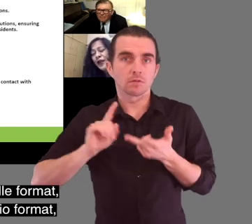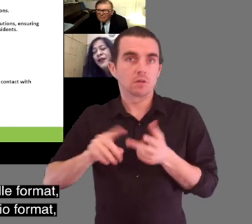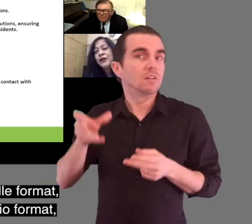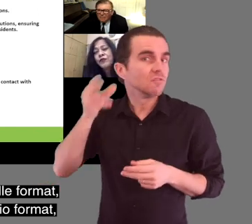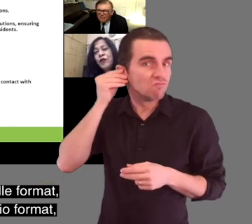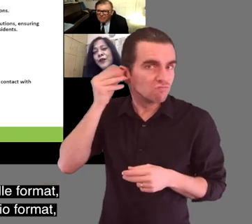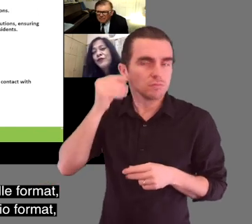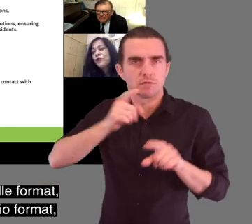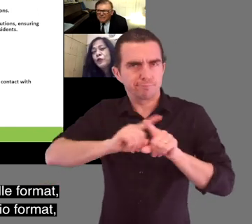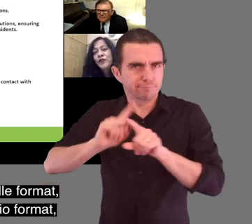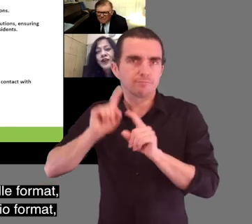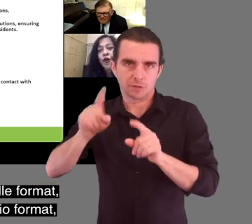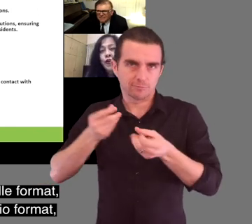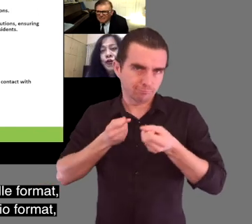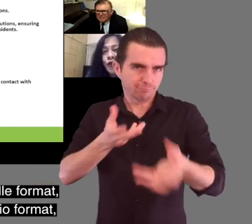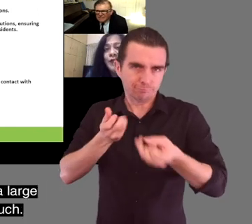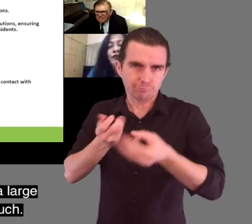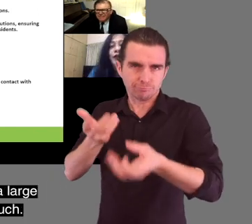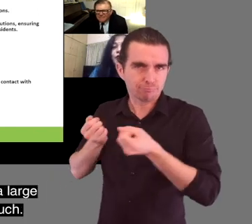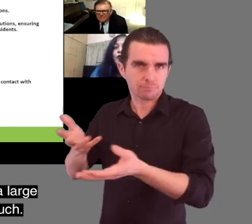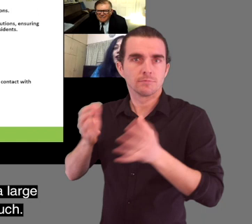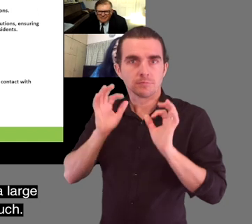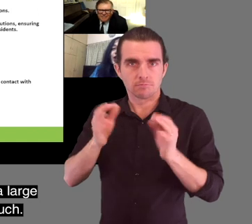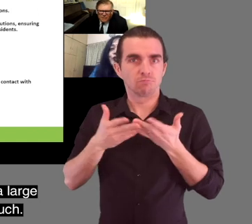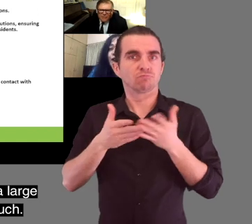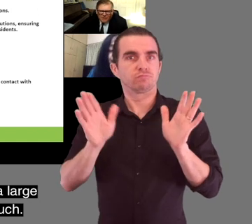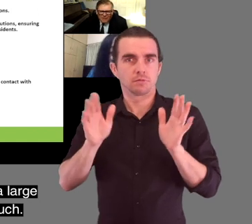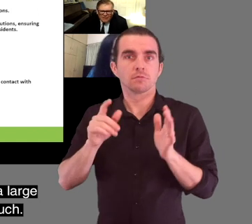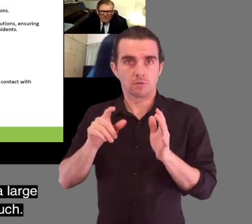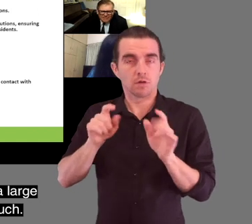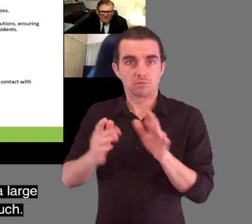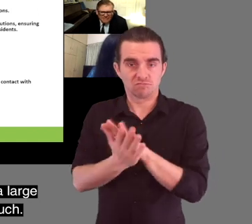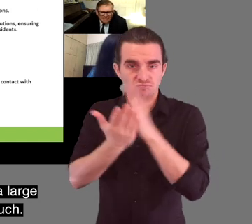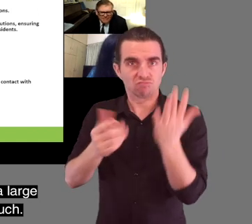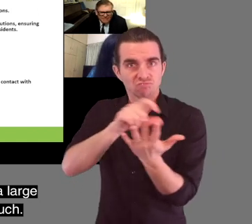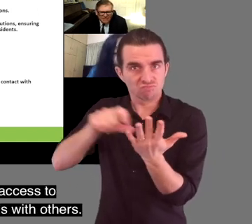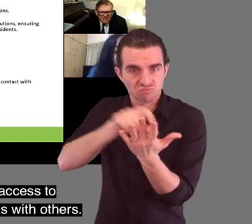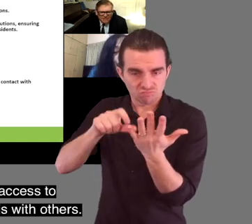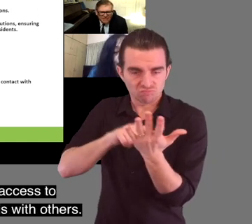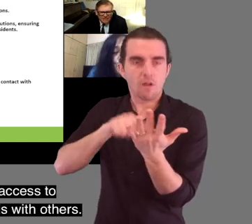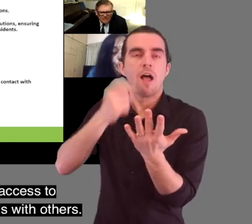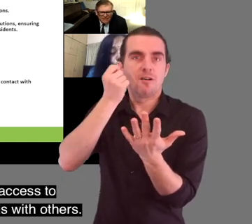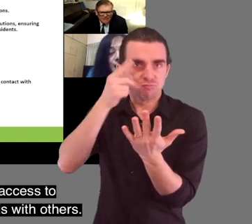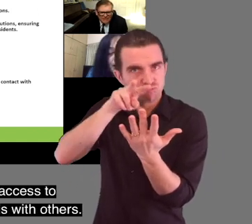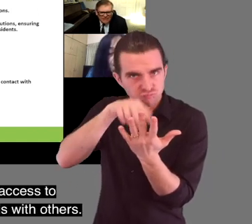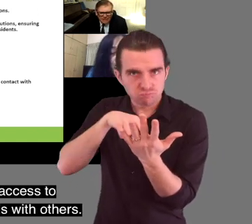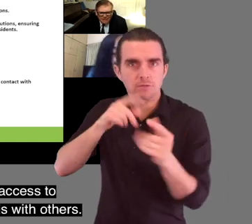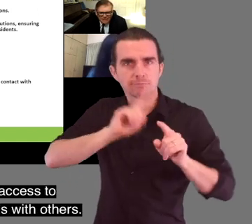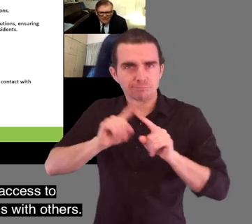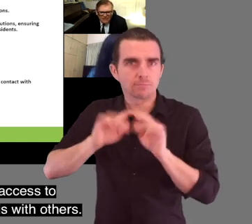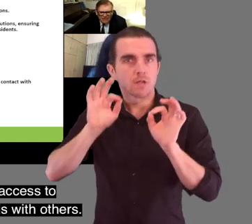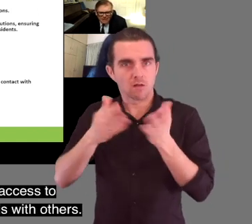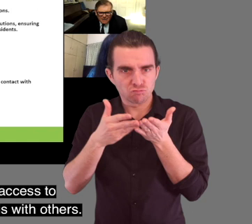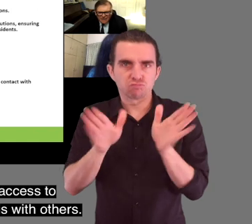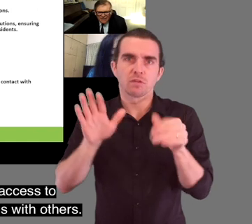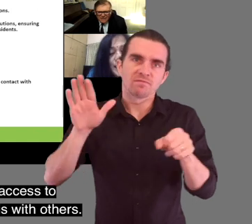a braille format, we have to provide an audio format, we have to provide a large print format, and such. We have to ensure full access